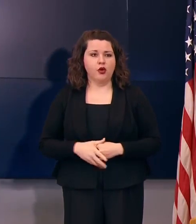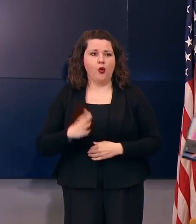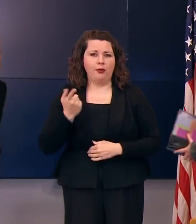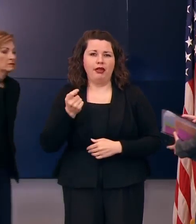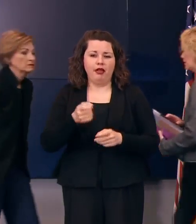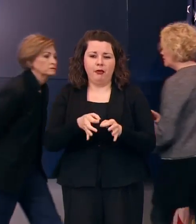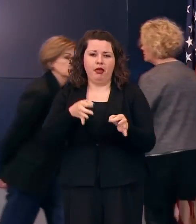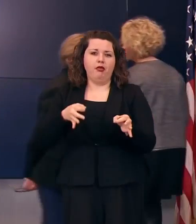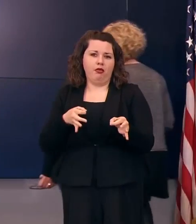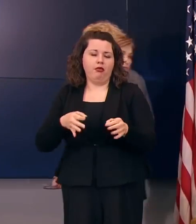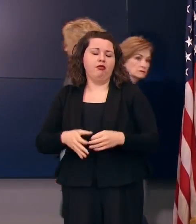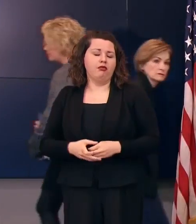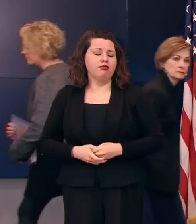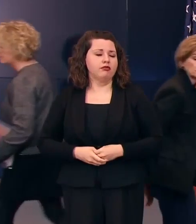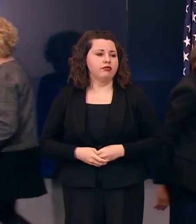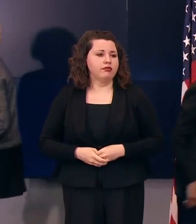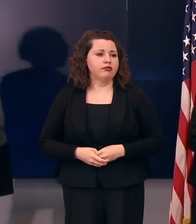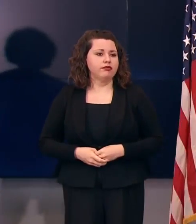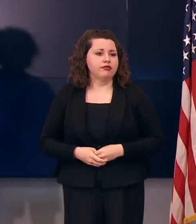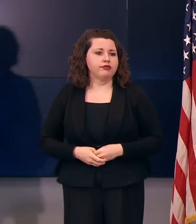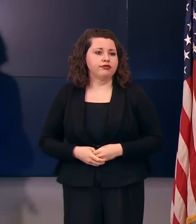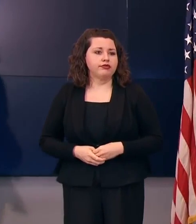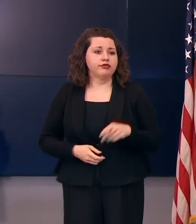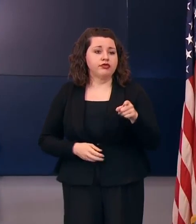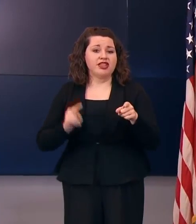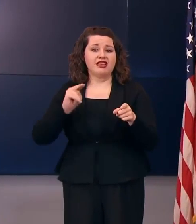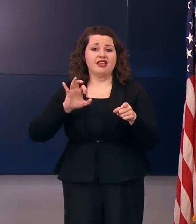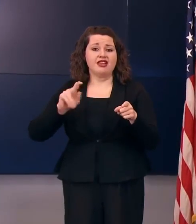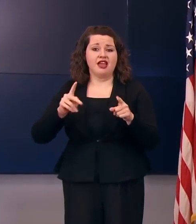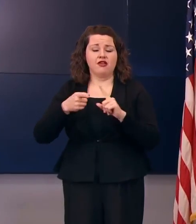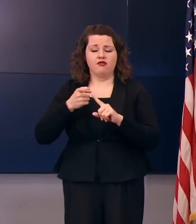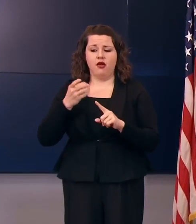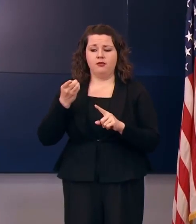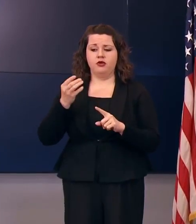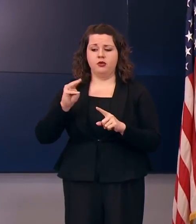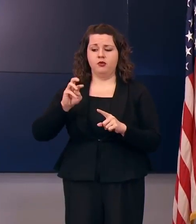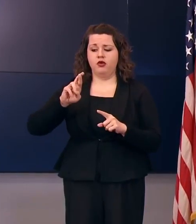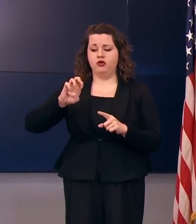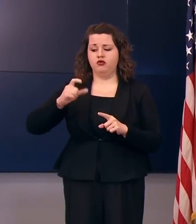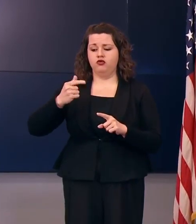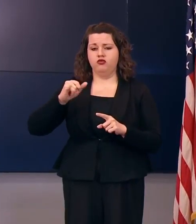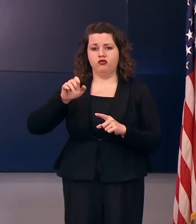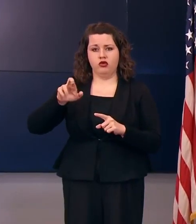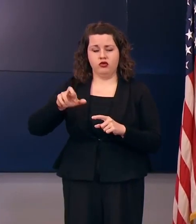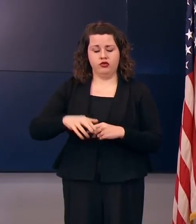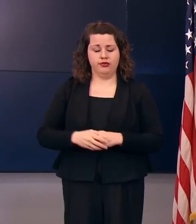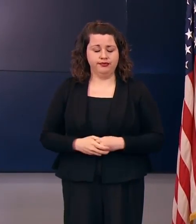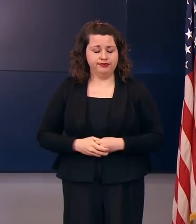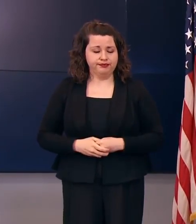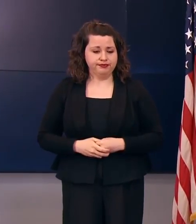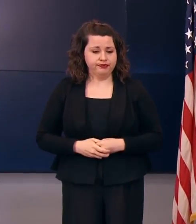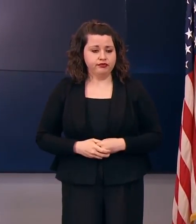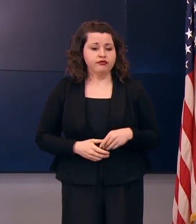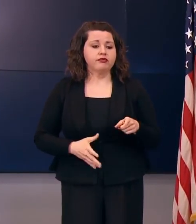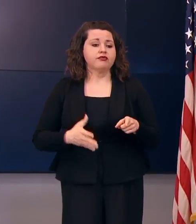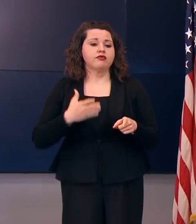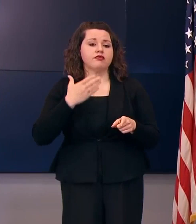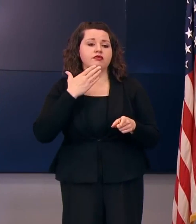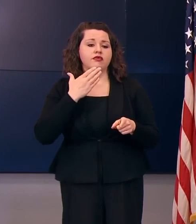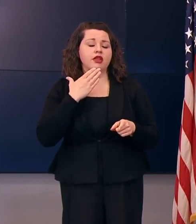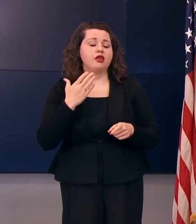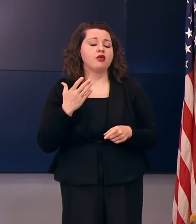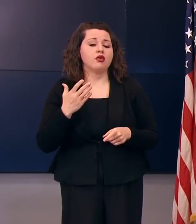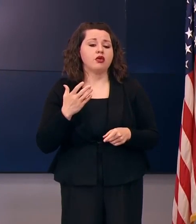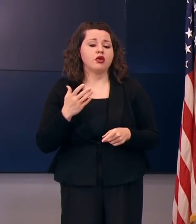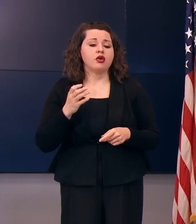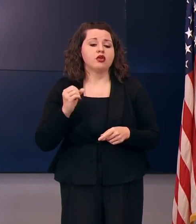Nick at the Des Moines Register, go ahead. Thank you, Governor. Along the lines of